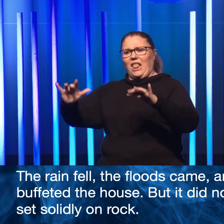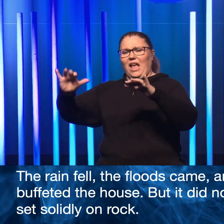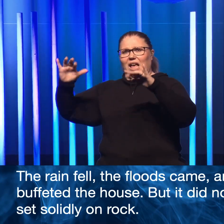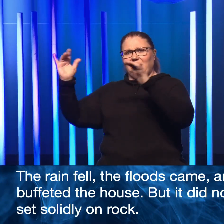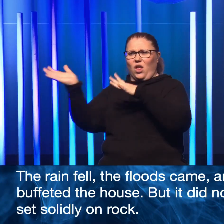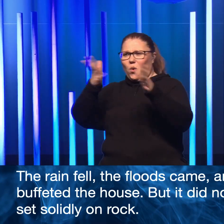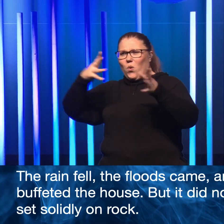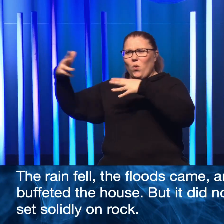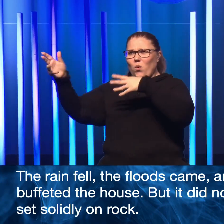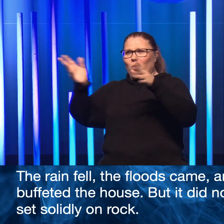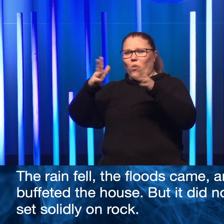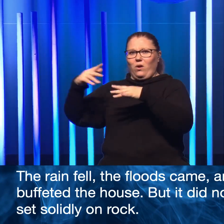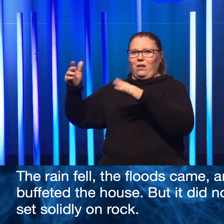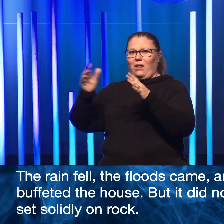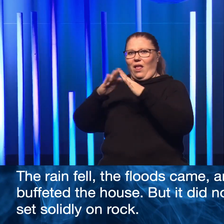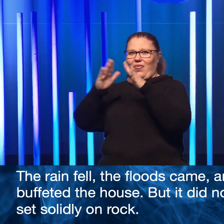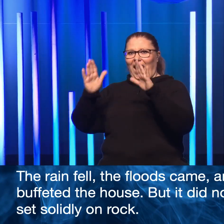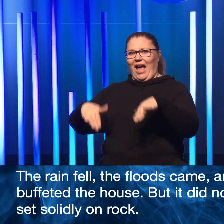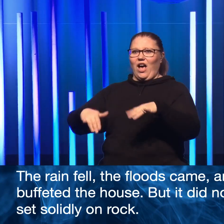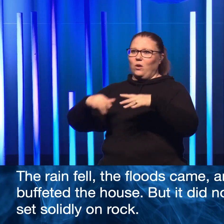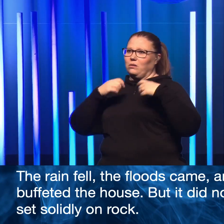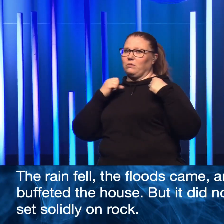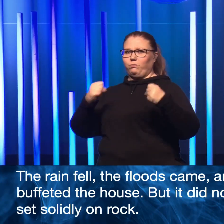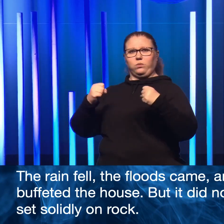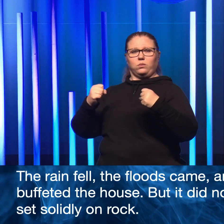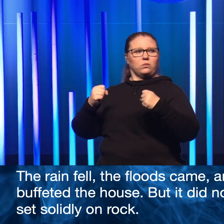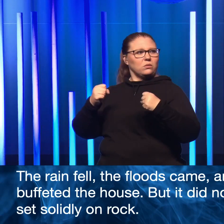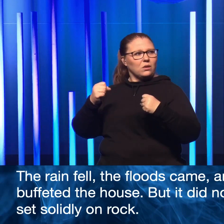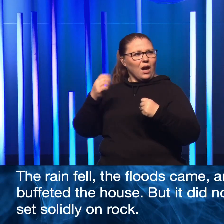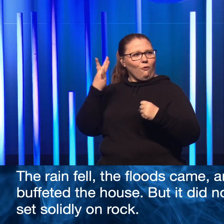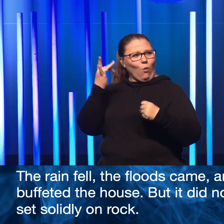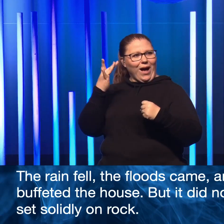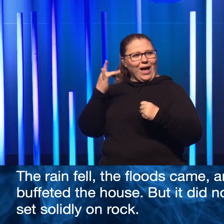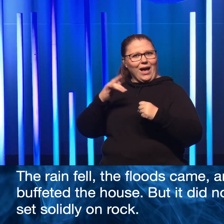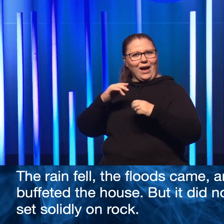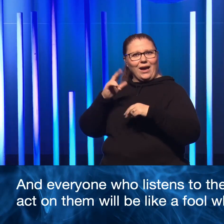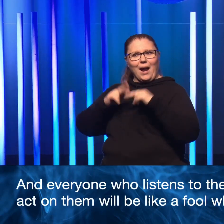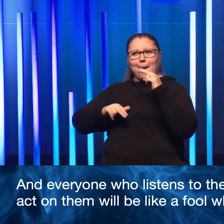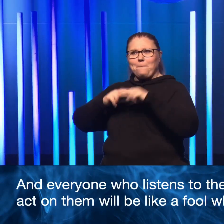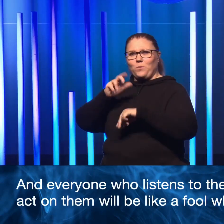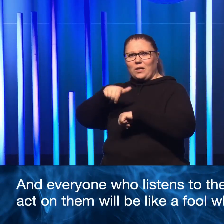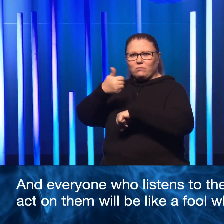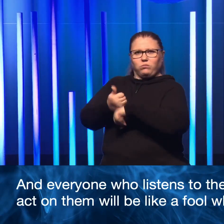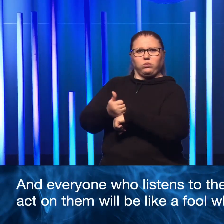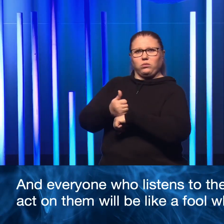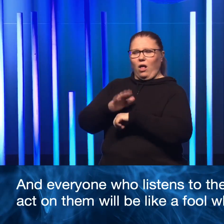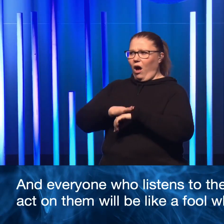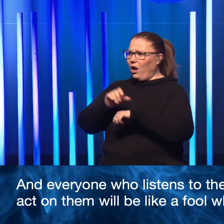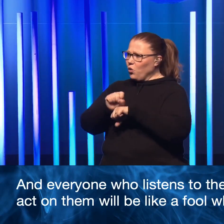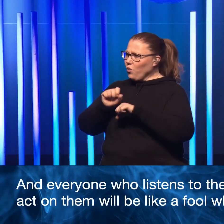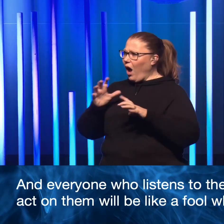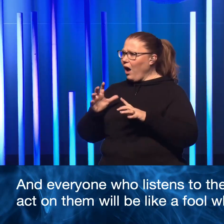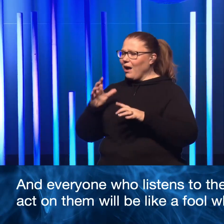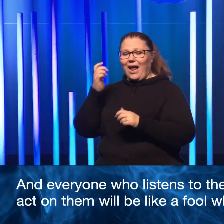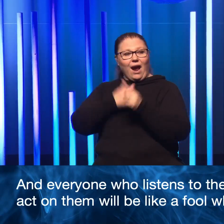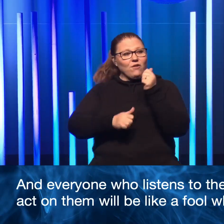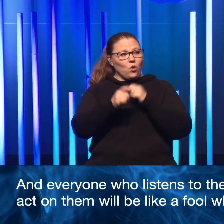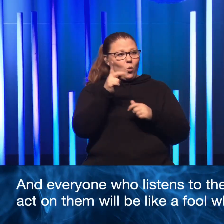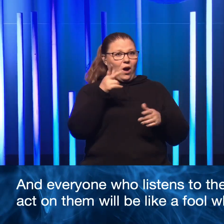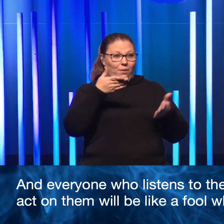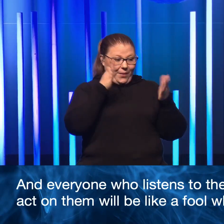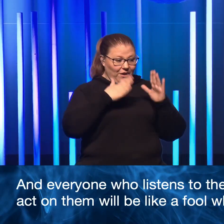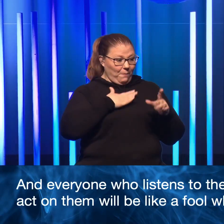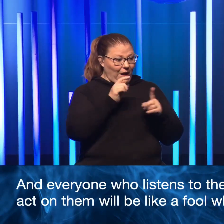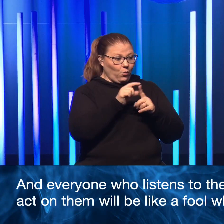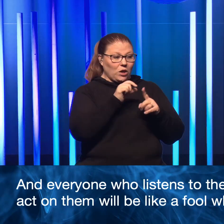and buffeted the house. But what would happen? It didn't collapse because it had been built solidly on a rock. But everyone who listens to my words and